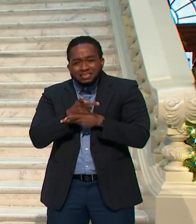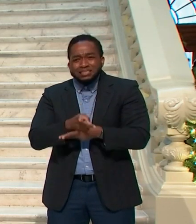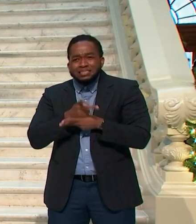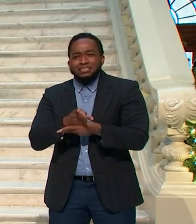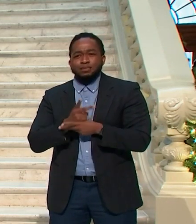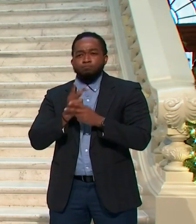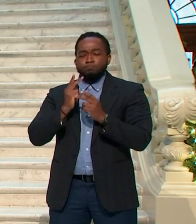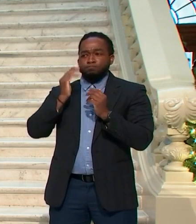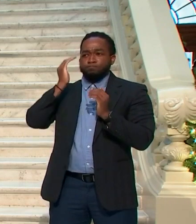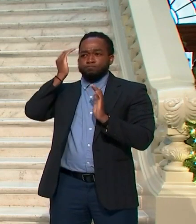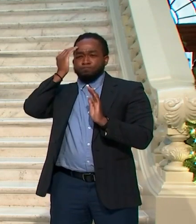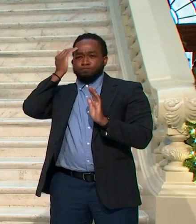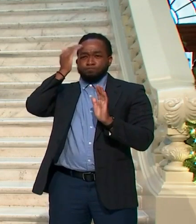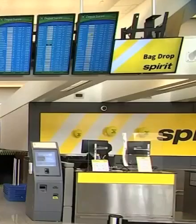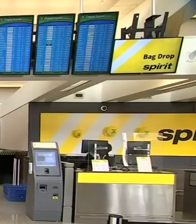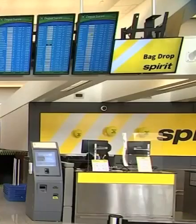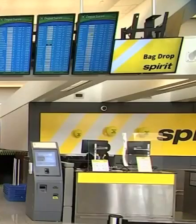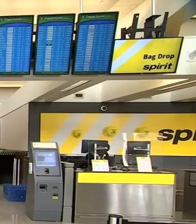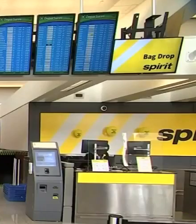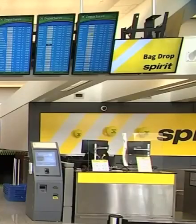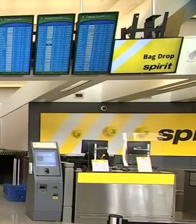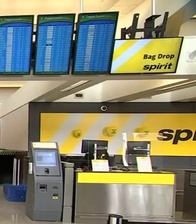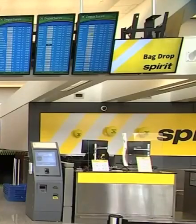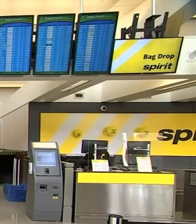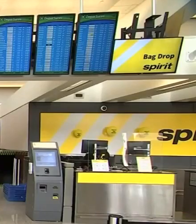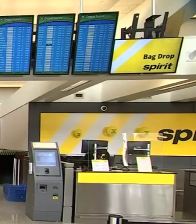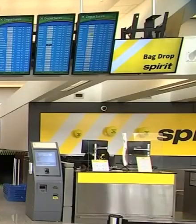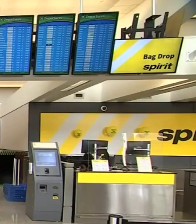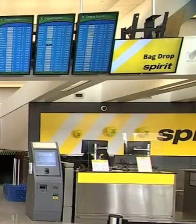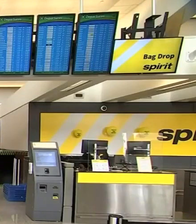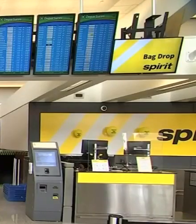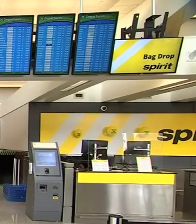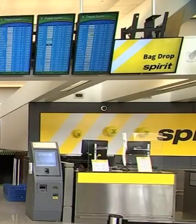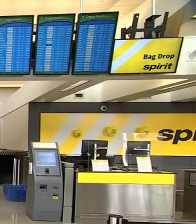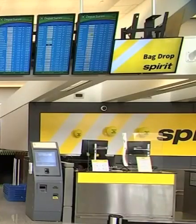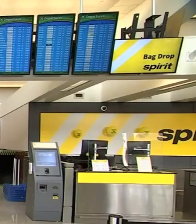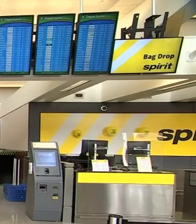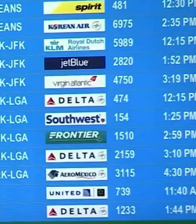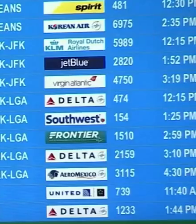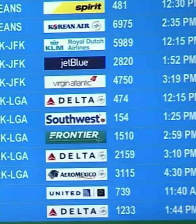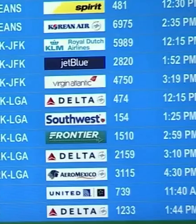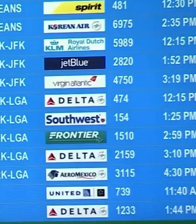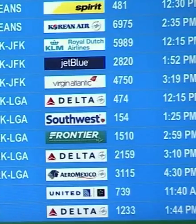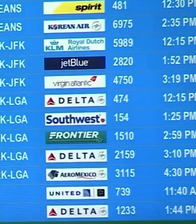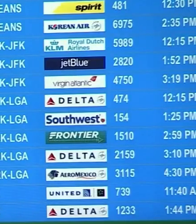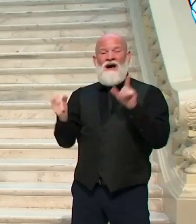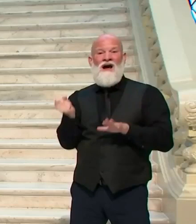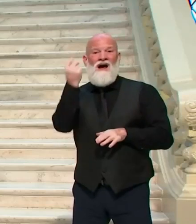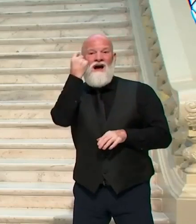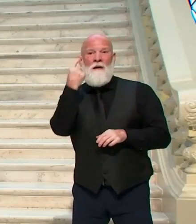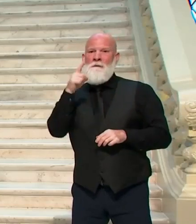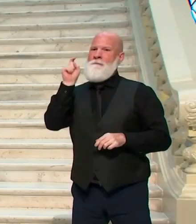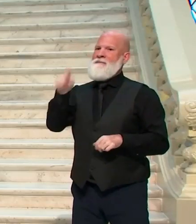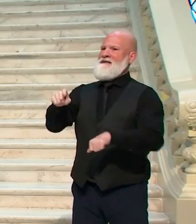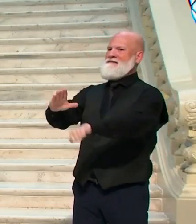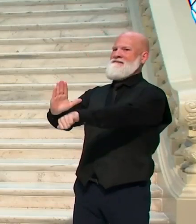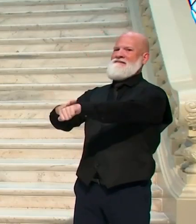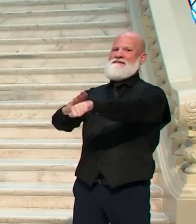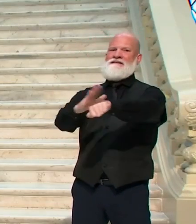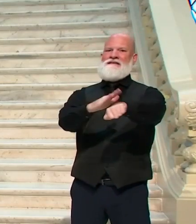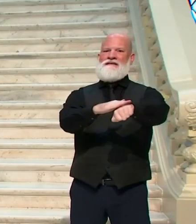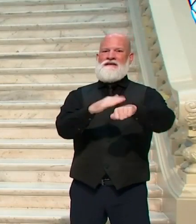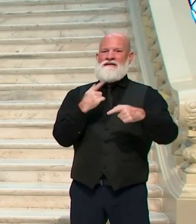time urging Georgians to take action this Thanksgiving holiday to stop the spread of coronavirus. possible, consider gathering